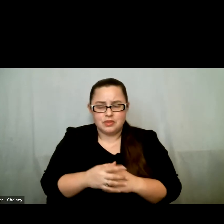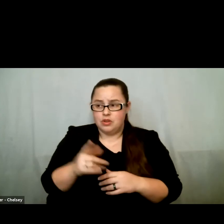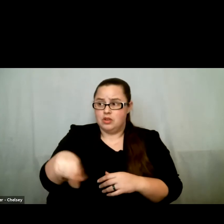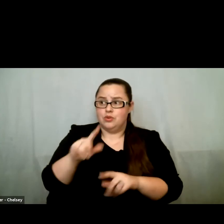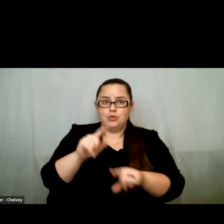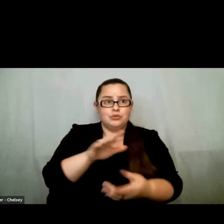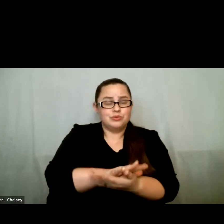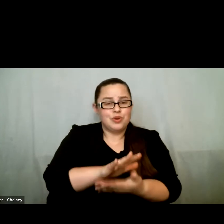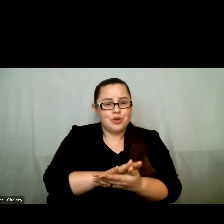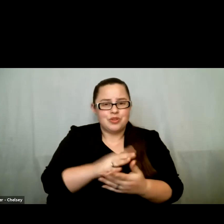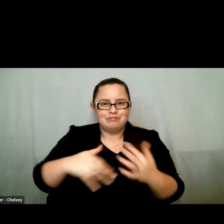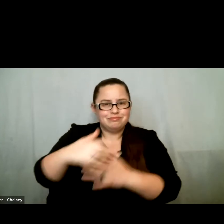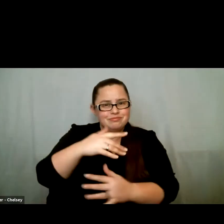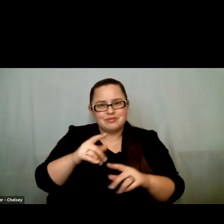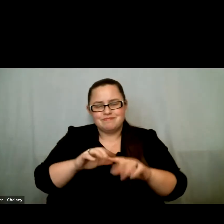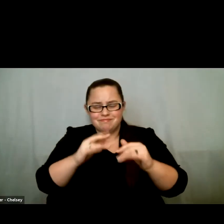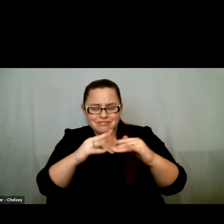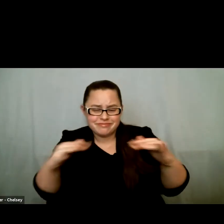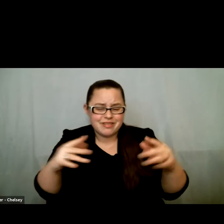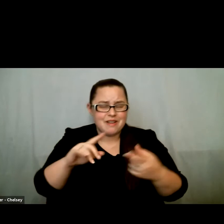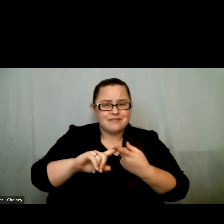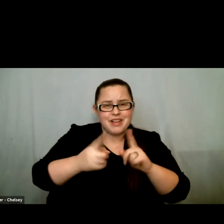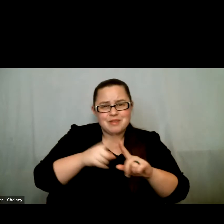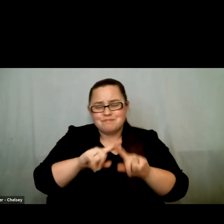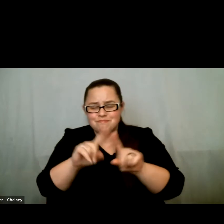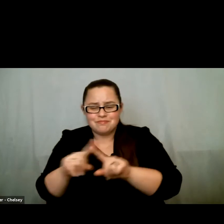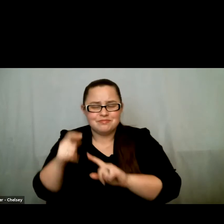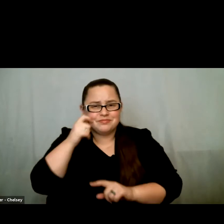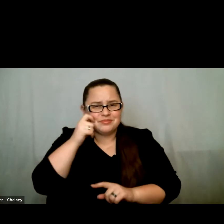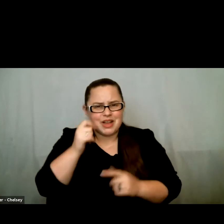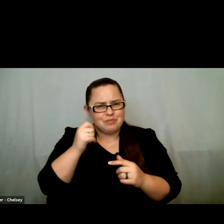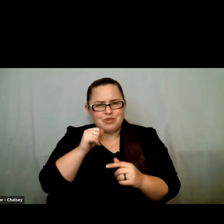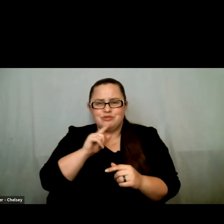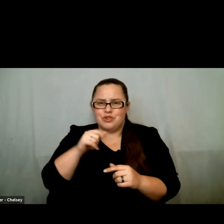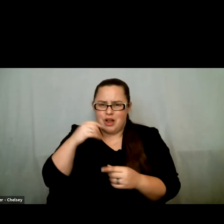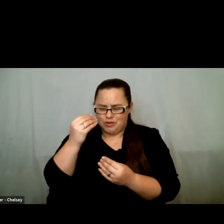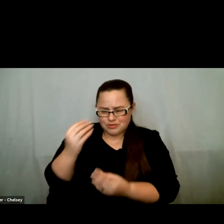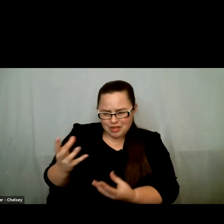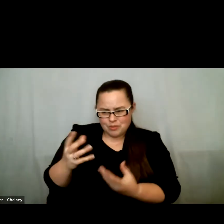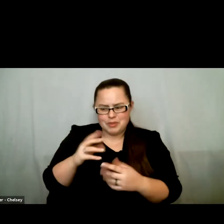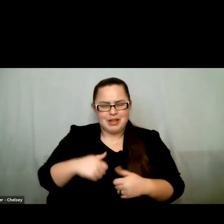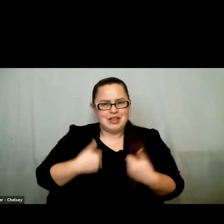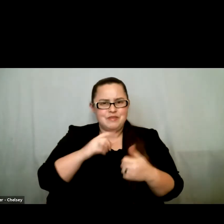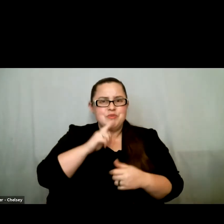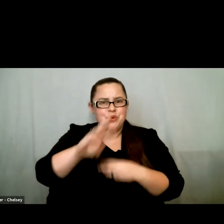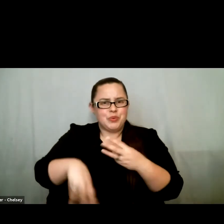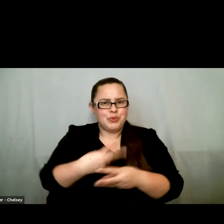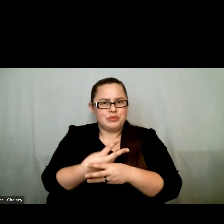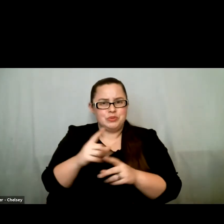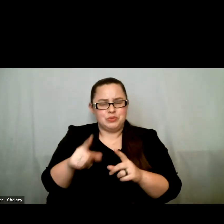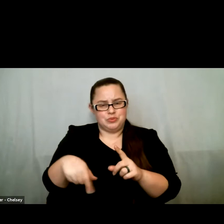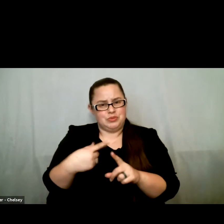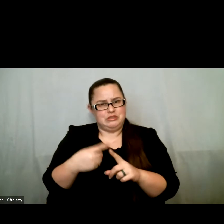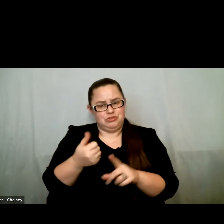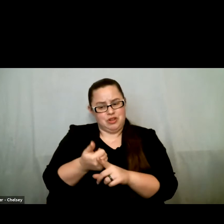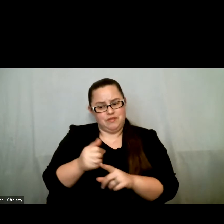by friends of all ethnicities. I wasn't sure how to tell them about life in the real world where being Asian means they could